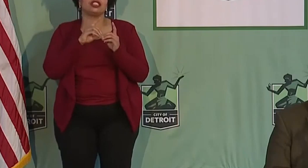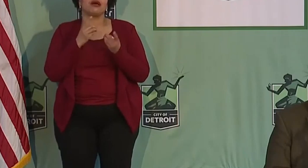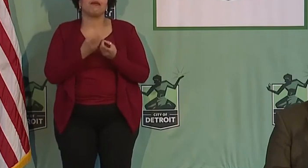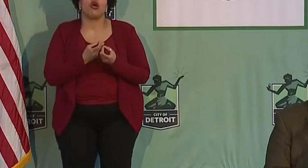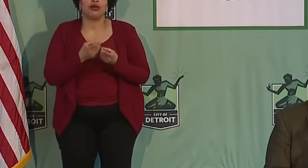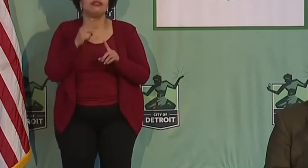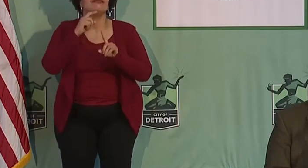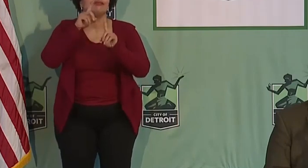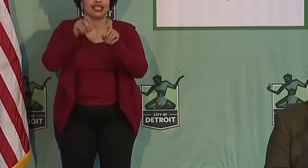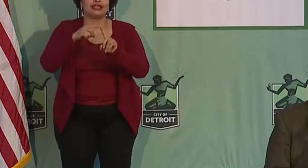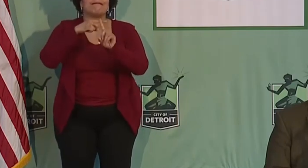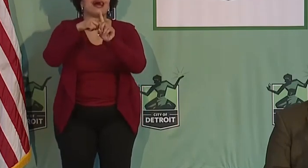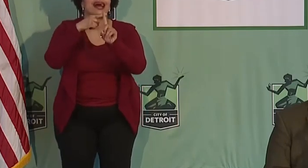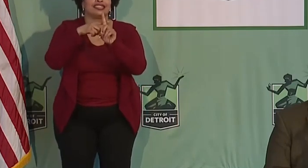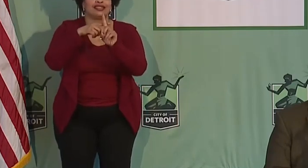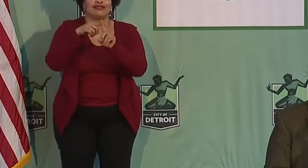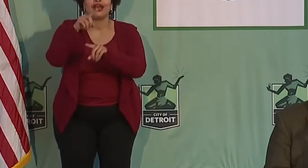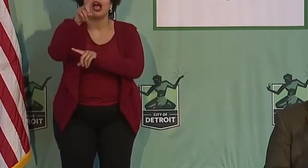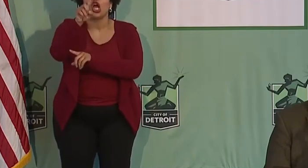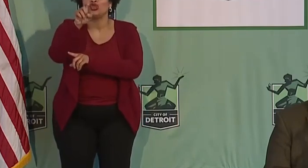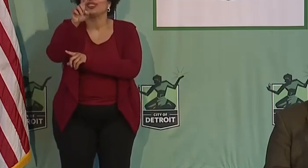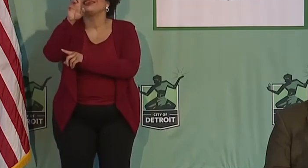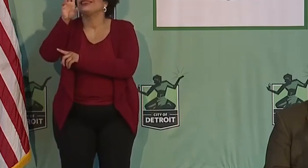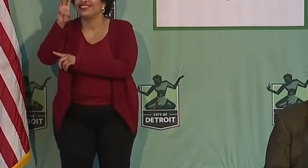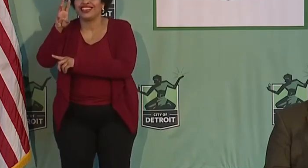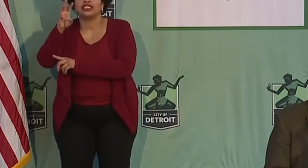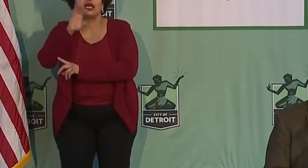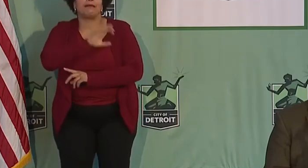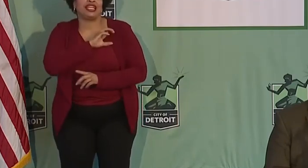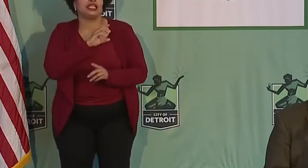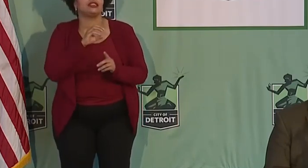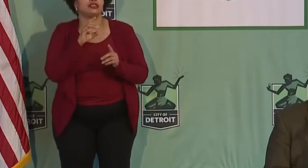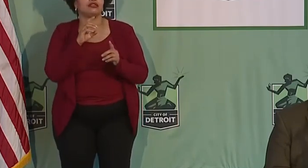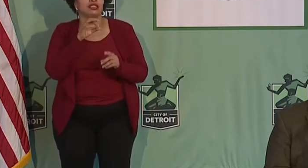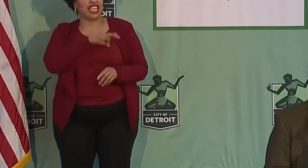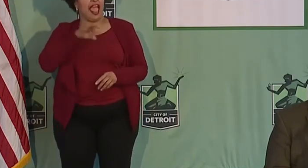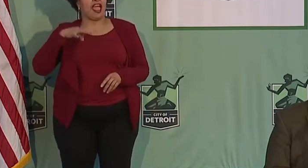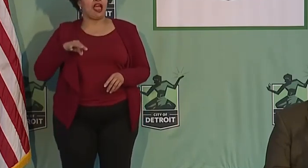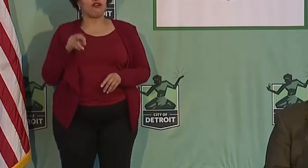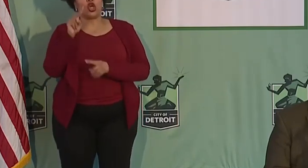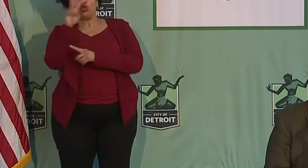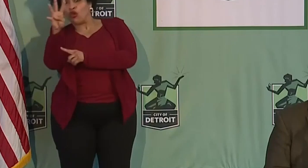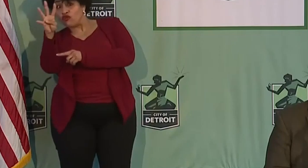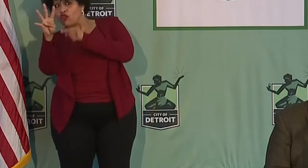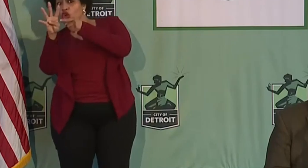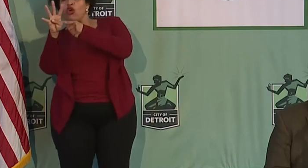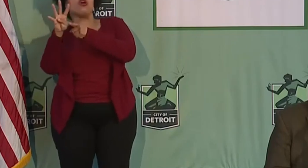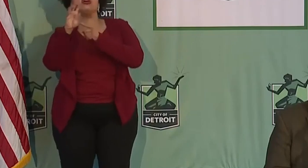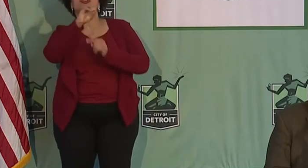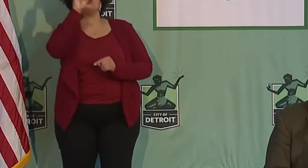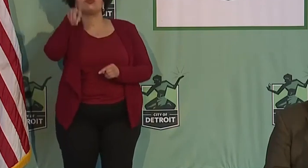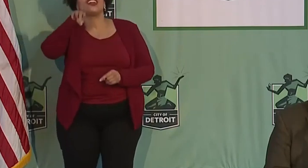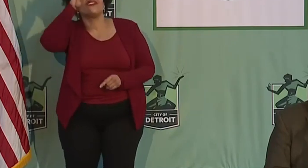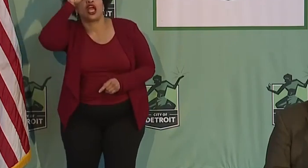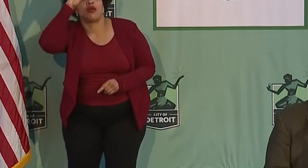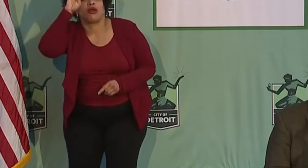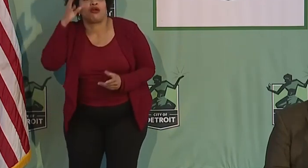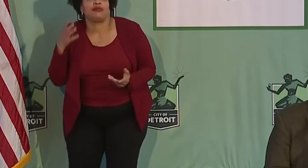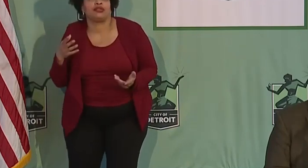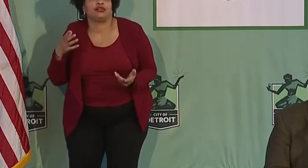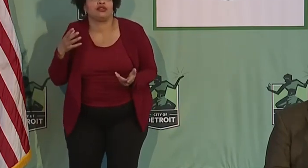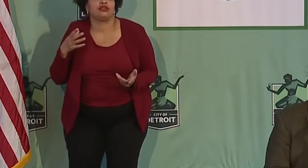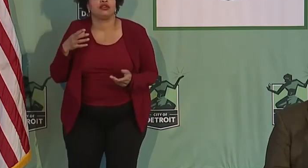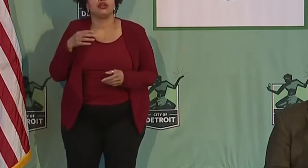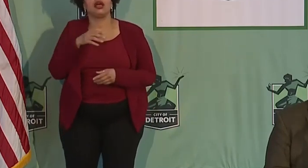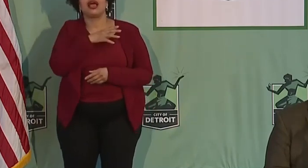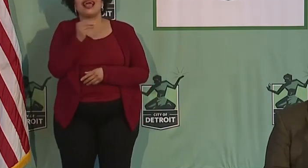COVID-19. 106 Detroit Police Department employees, 24 Detroit Fire Department employees,